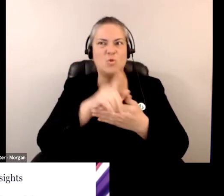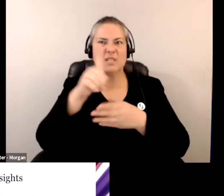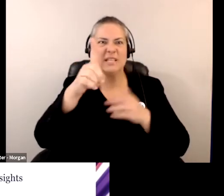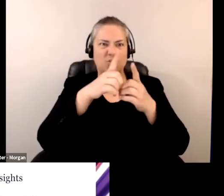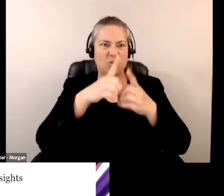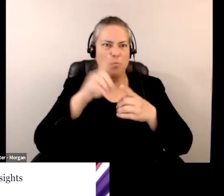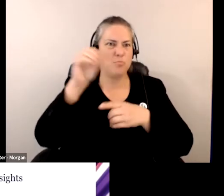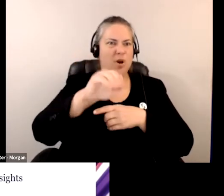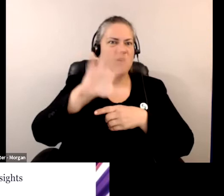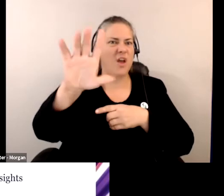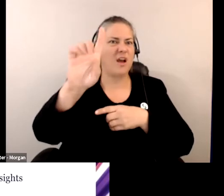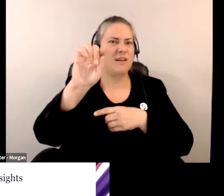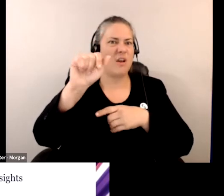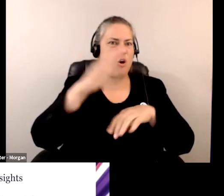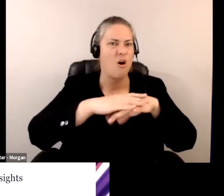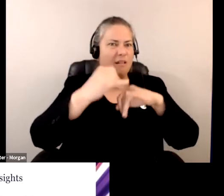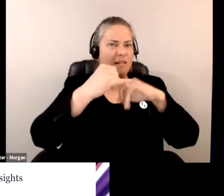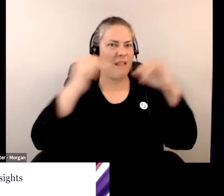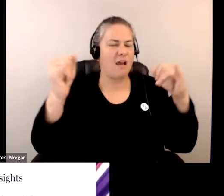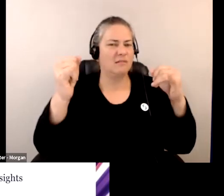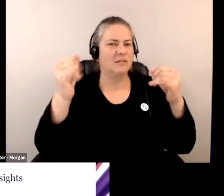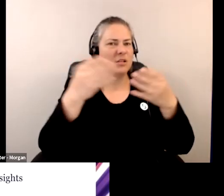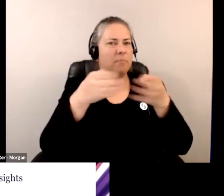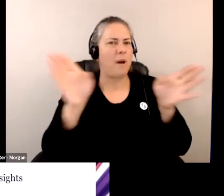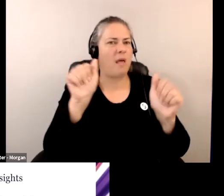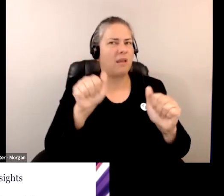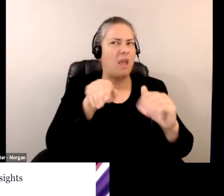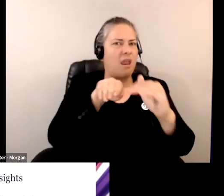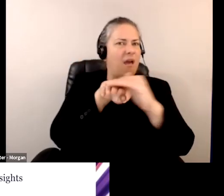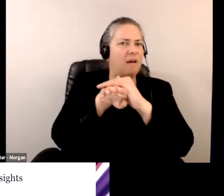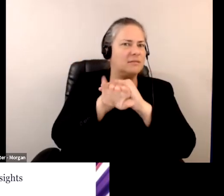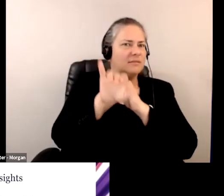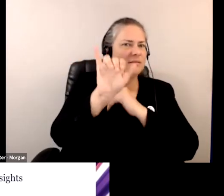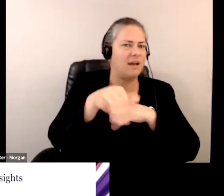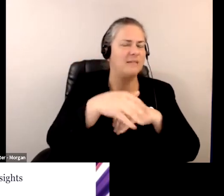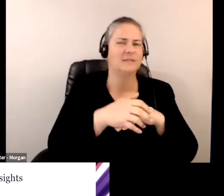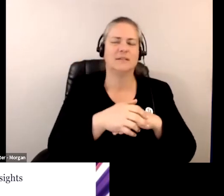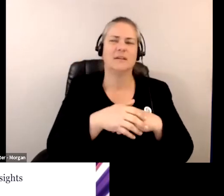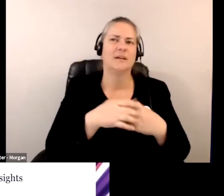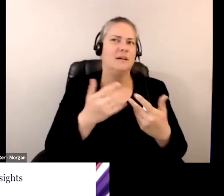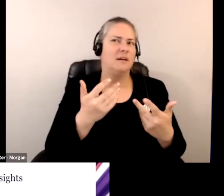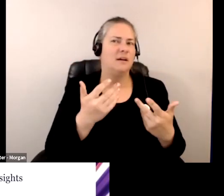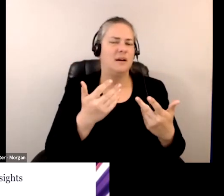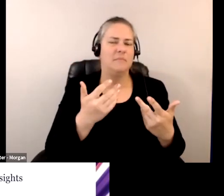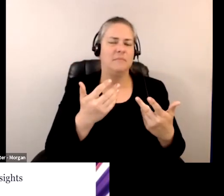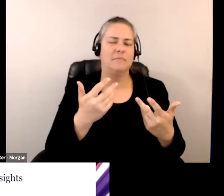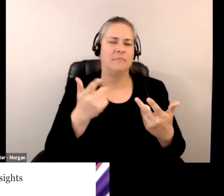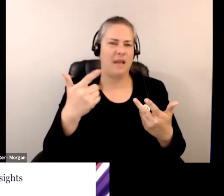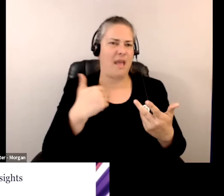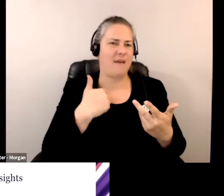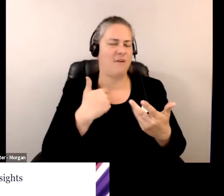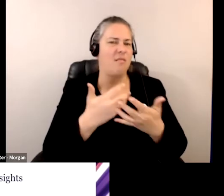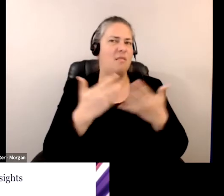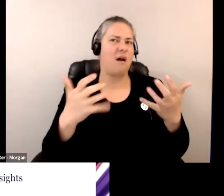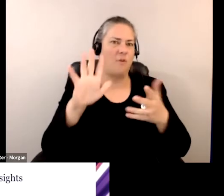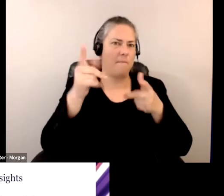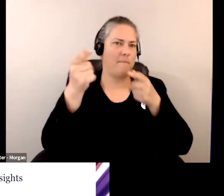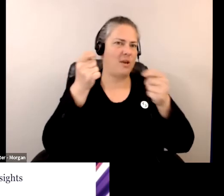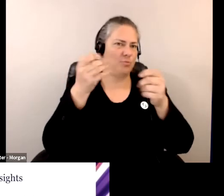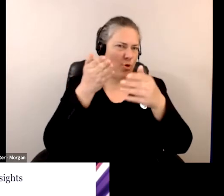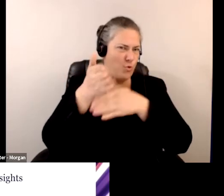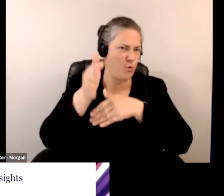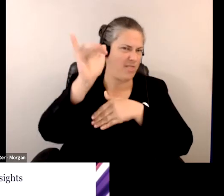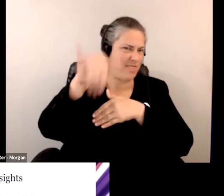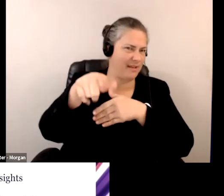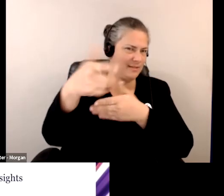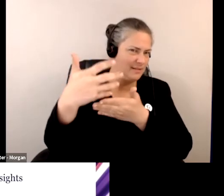online for their publics to access and even engage in a lot of their management through that process for course